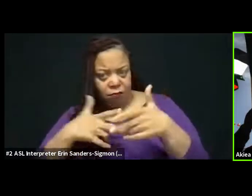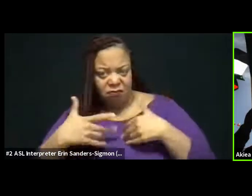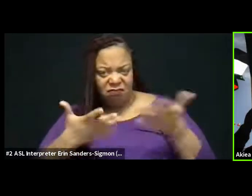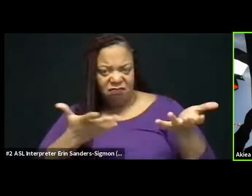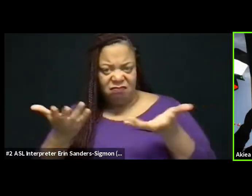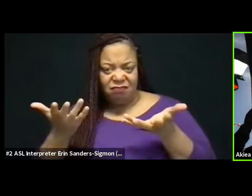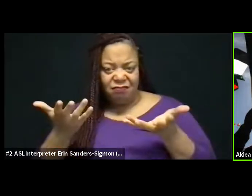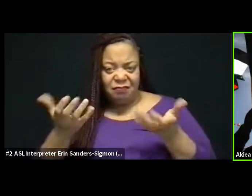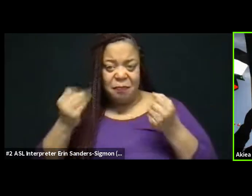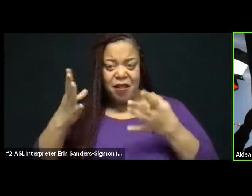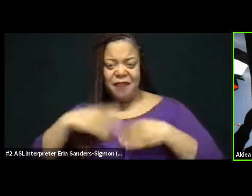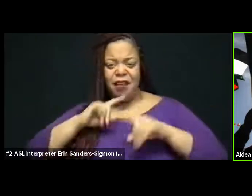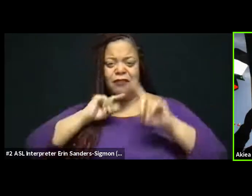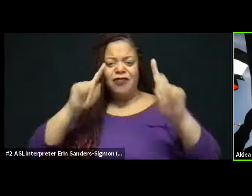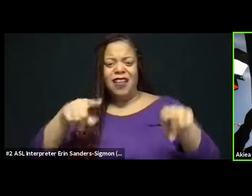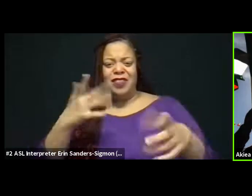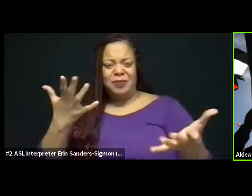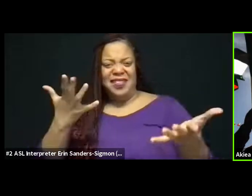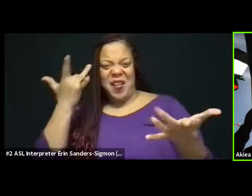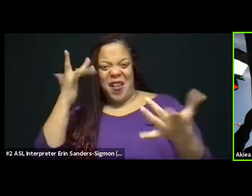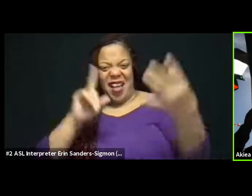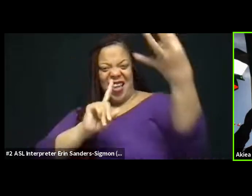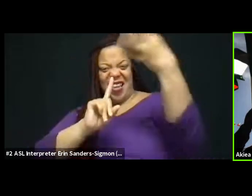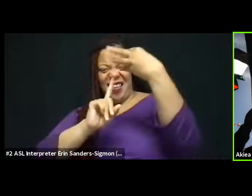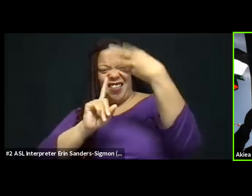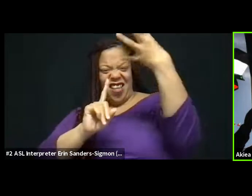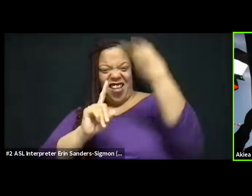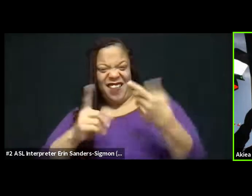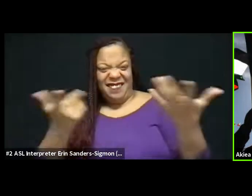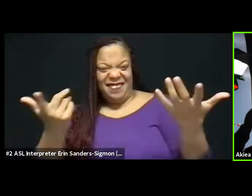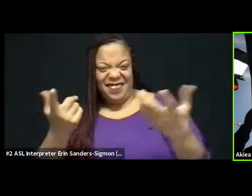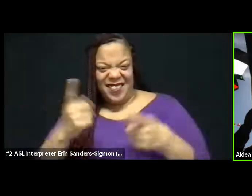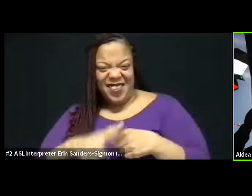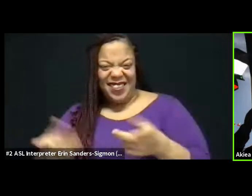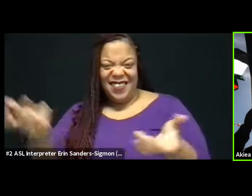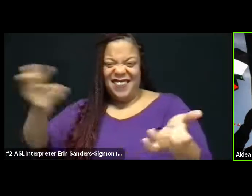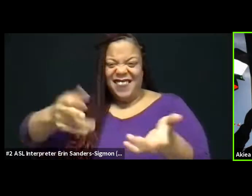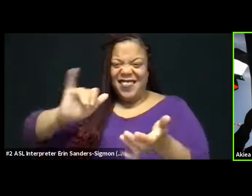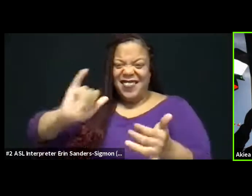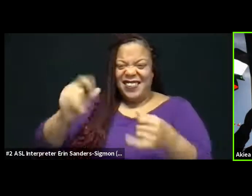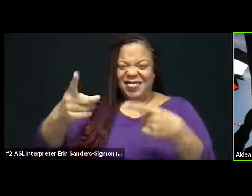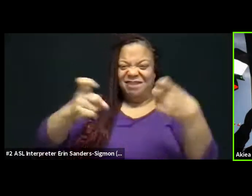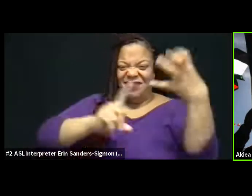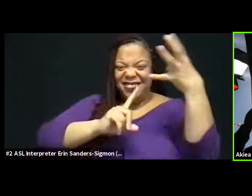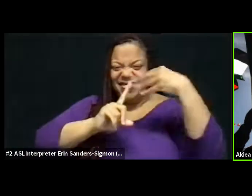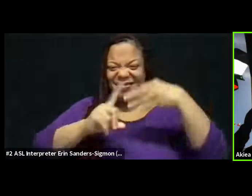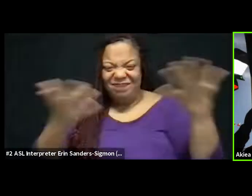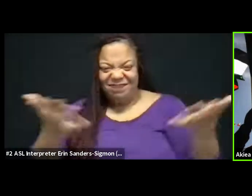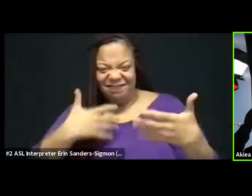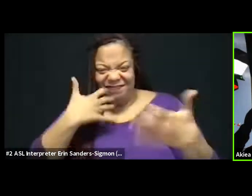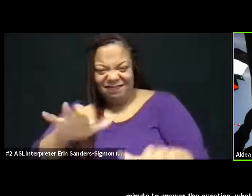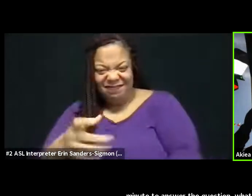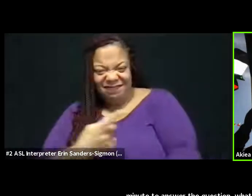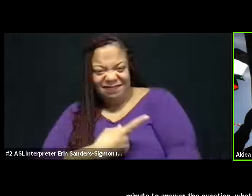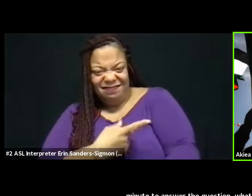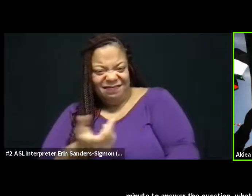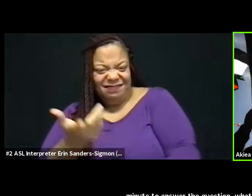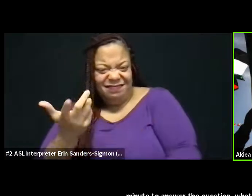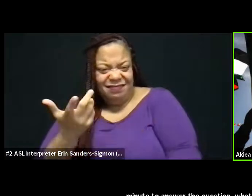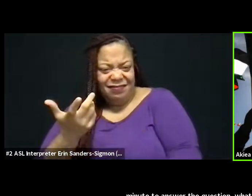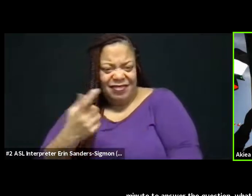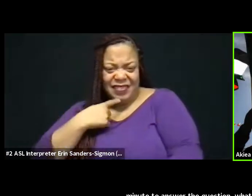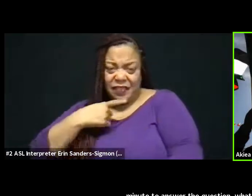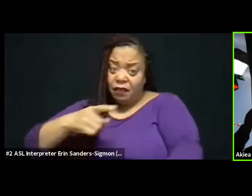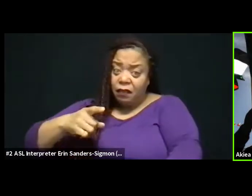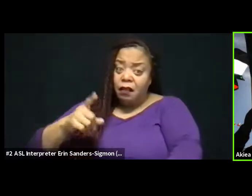the camera's gonna go off. You out here speeding, you know, they're gonna get you. And then we gotta check ourselves. This is what I mean that everything is